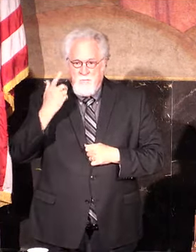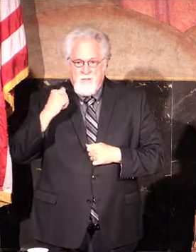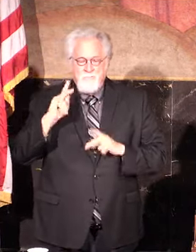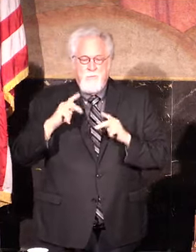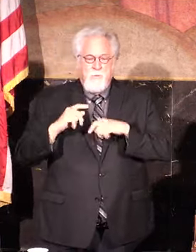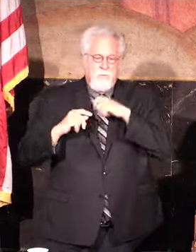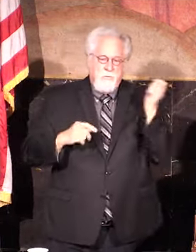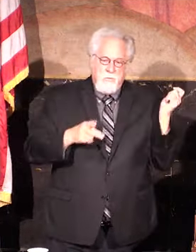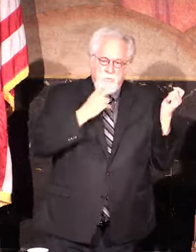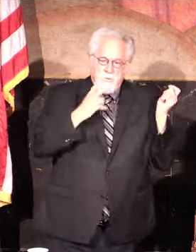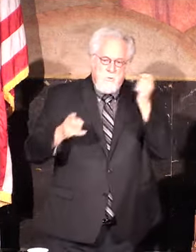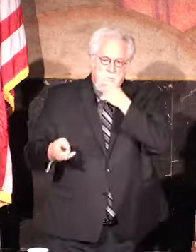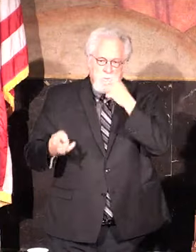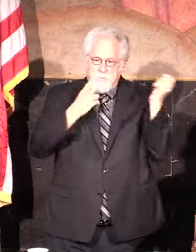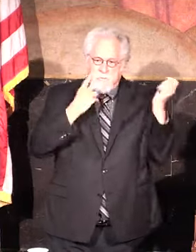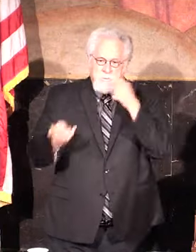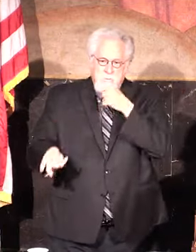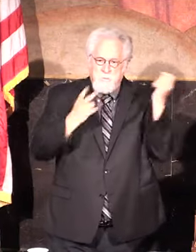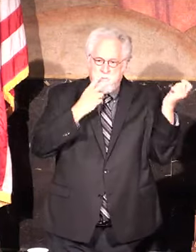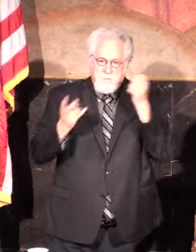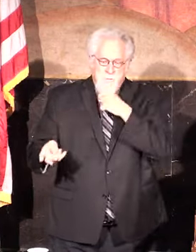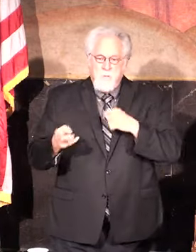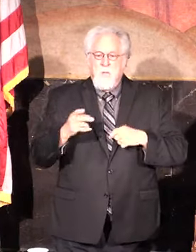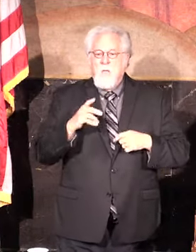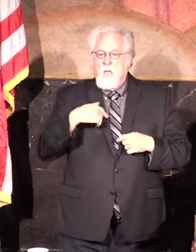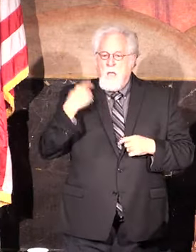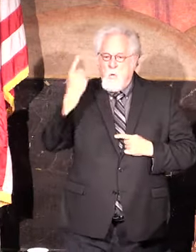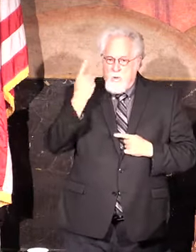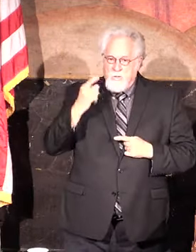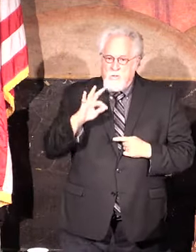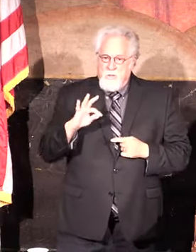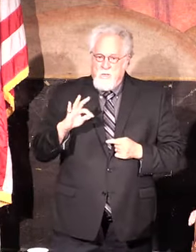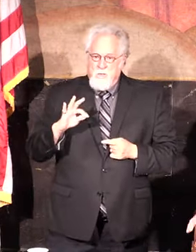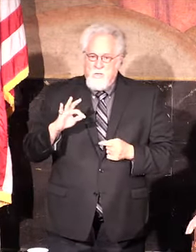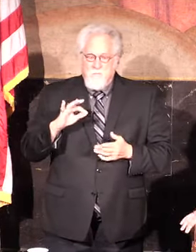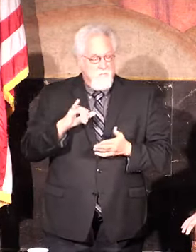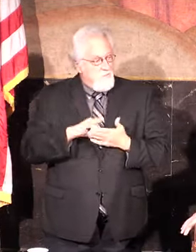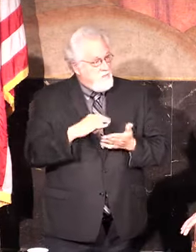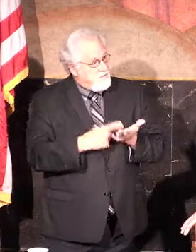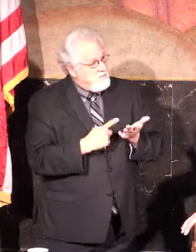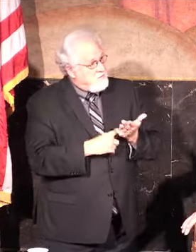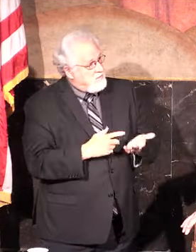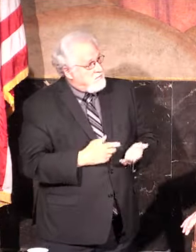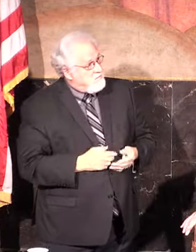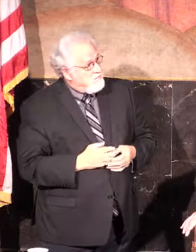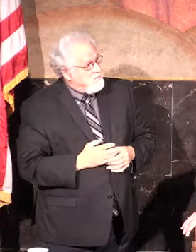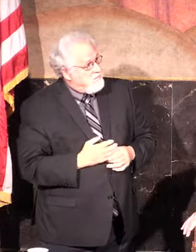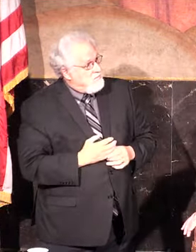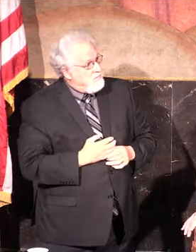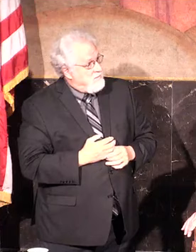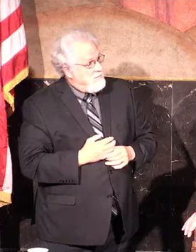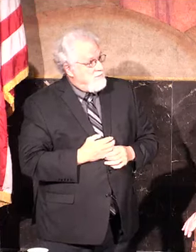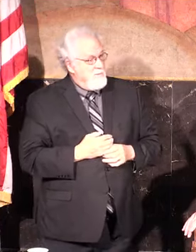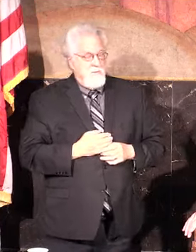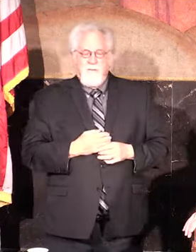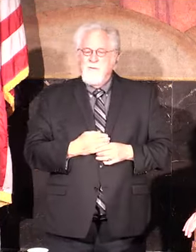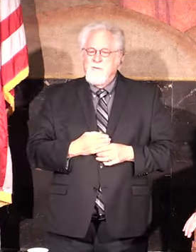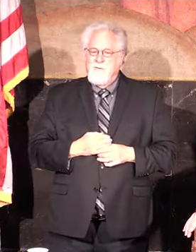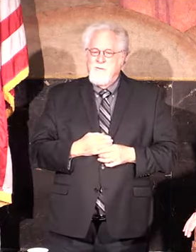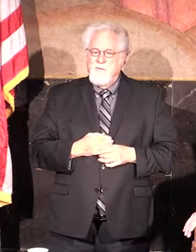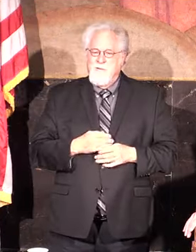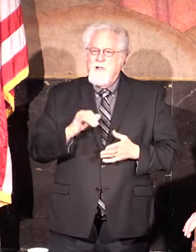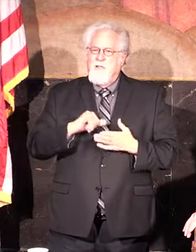on and off when they're smoking in casinos. I was wondering if that's been discussed at all in Louisiana. You know,